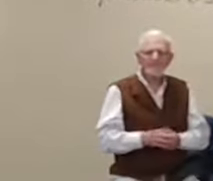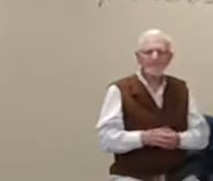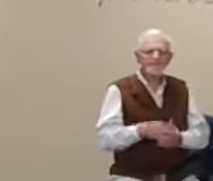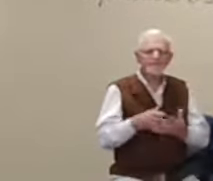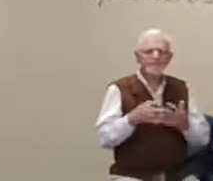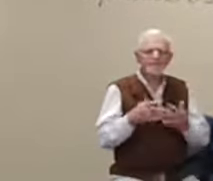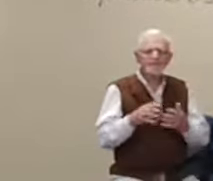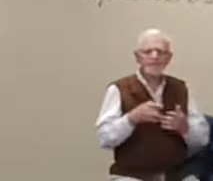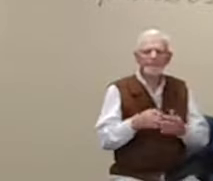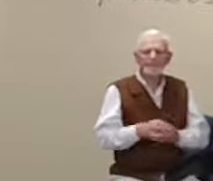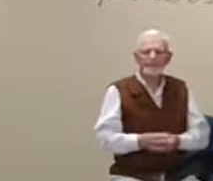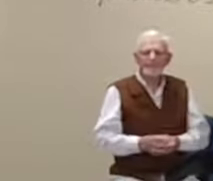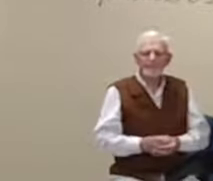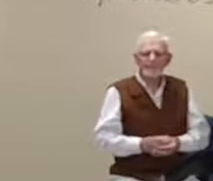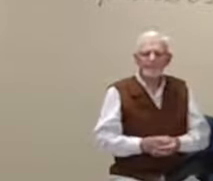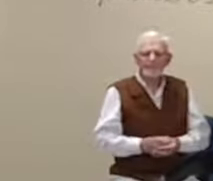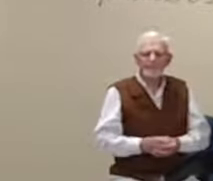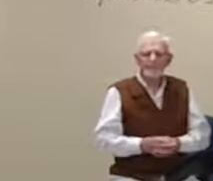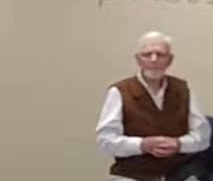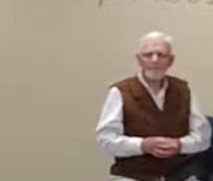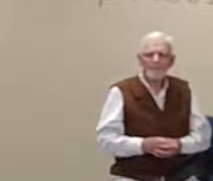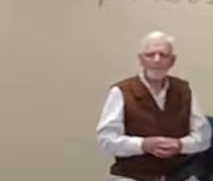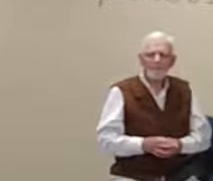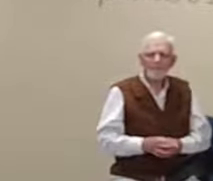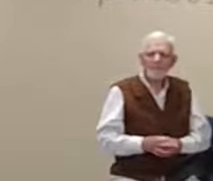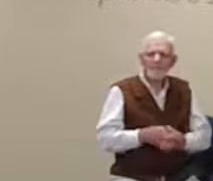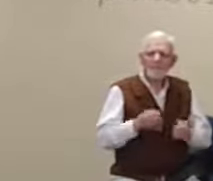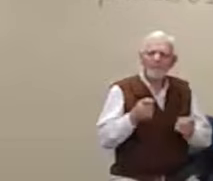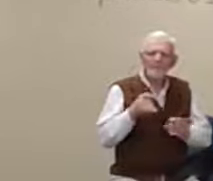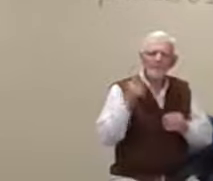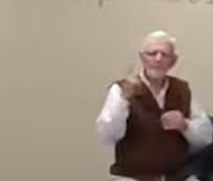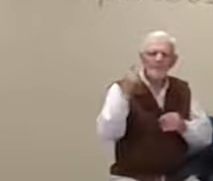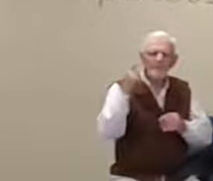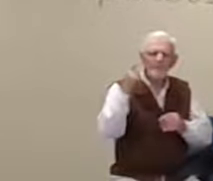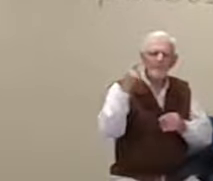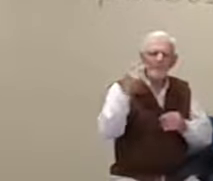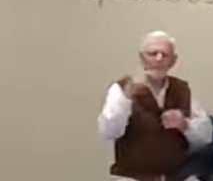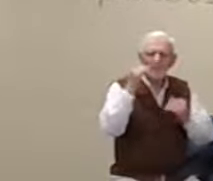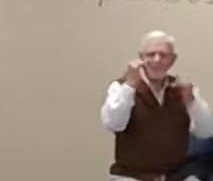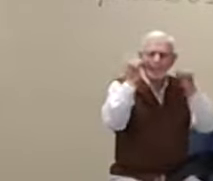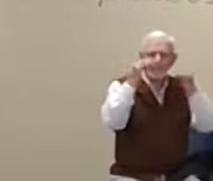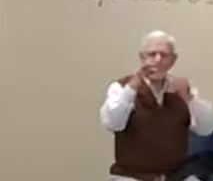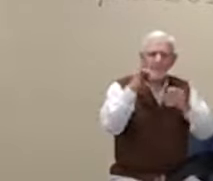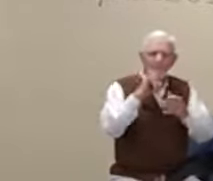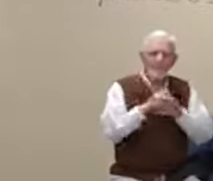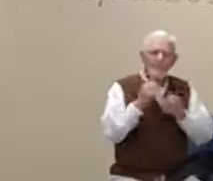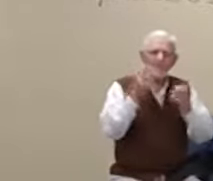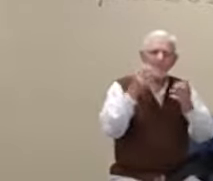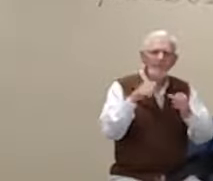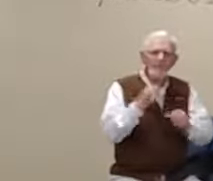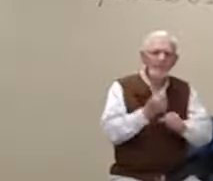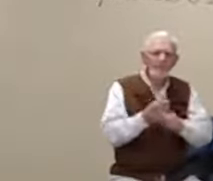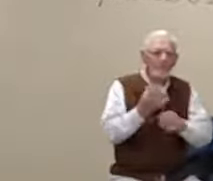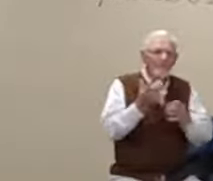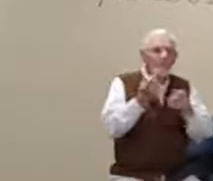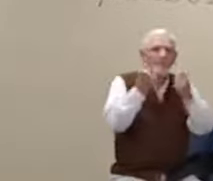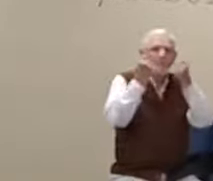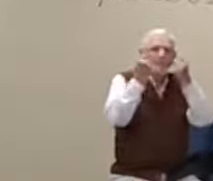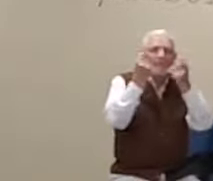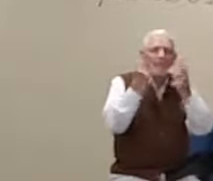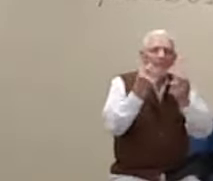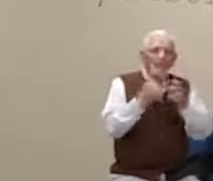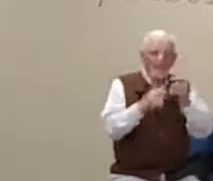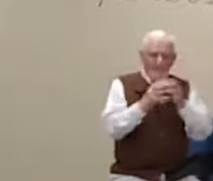Anyway, so we had these crazy ideas, and it takes years. We come to find out, when it comes